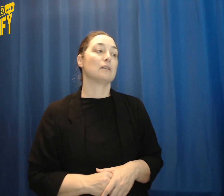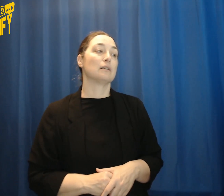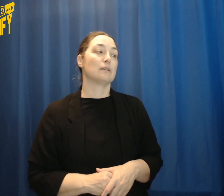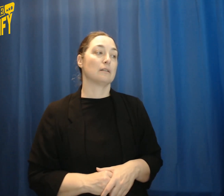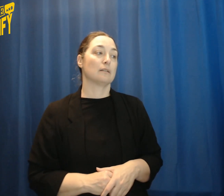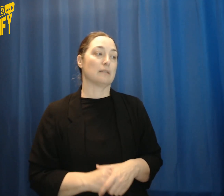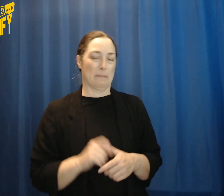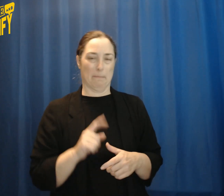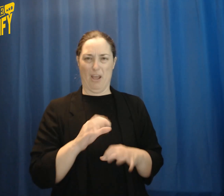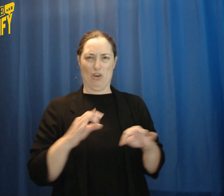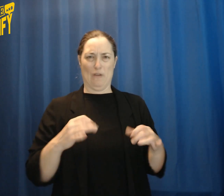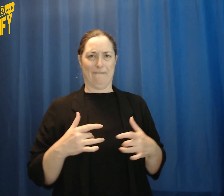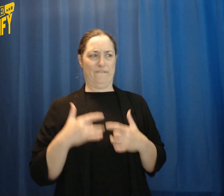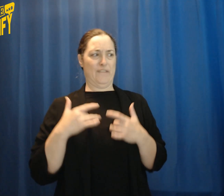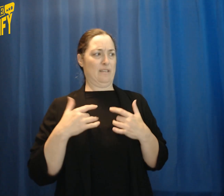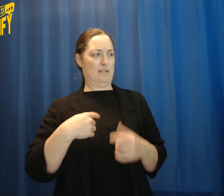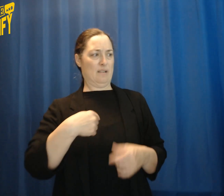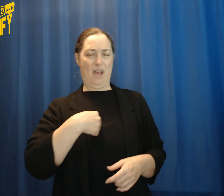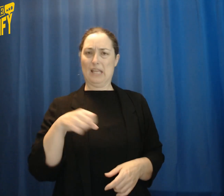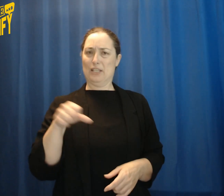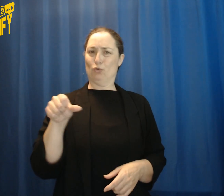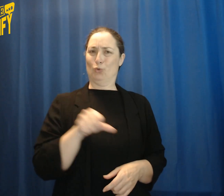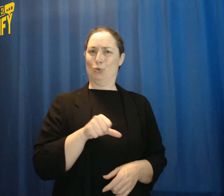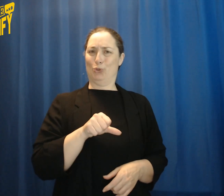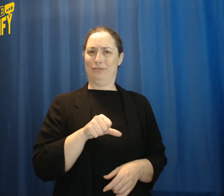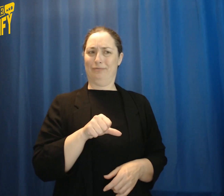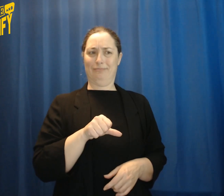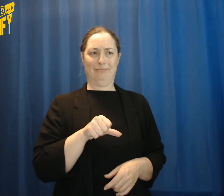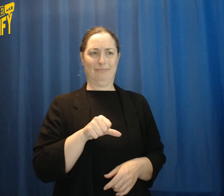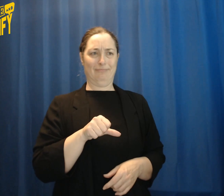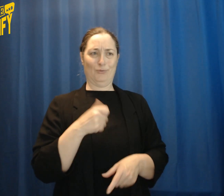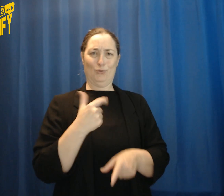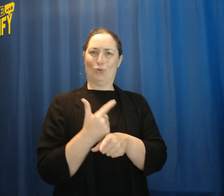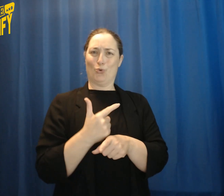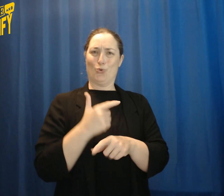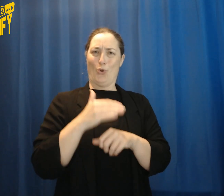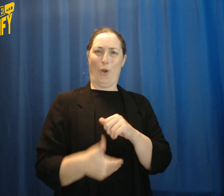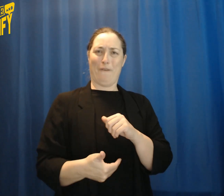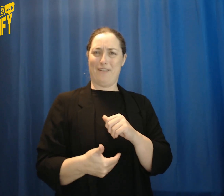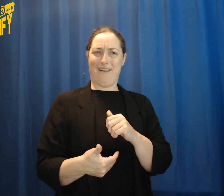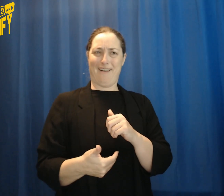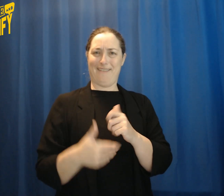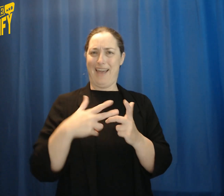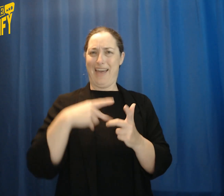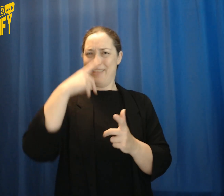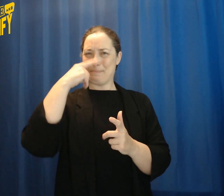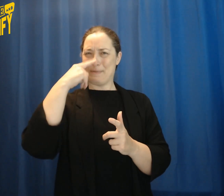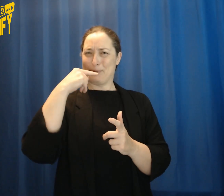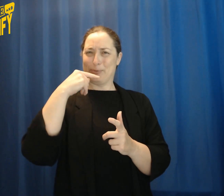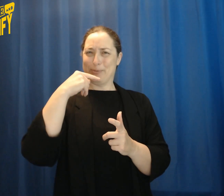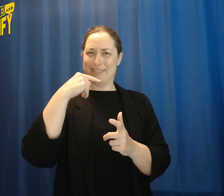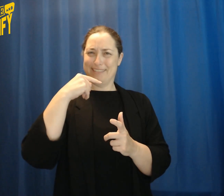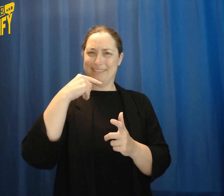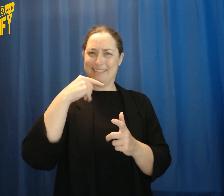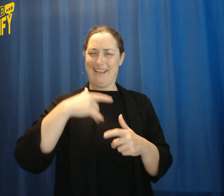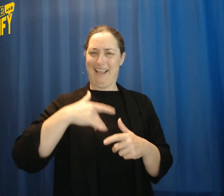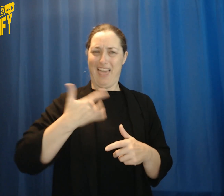like I should just decide that I should speak about someone else's position. So that goes for culturally,